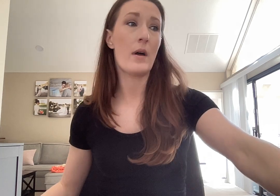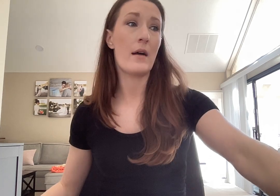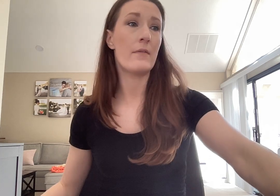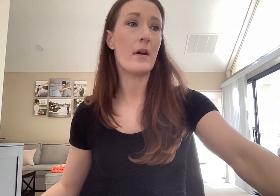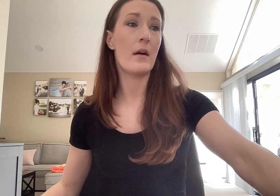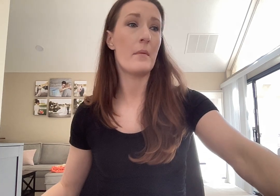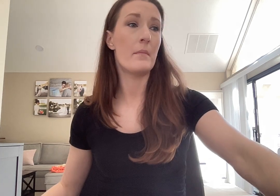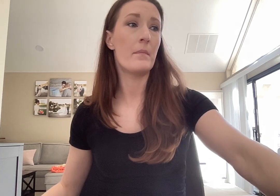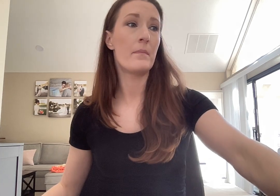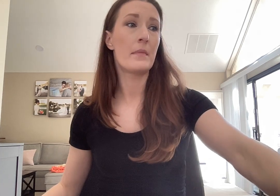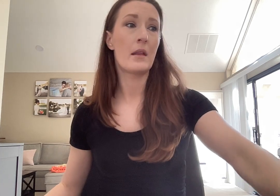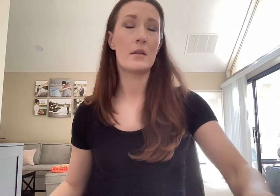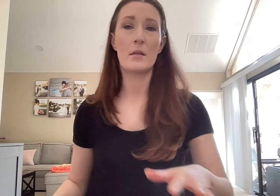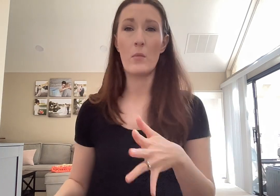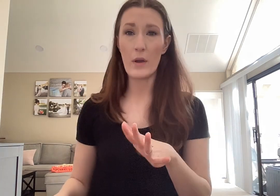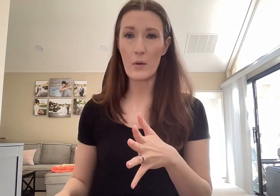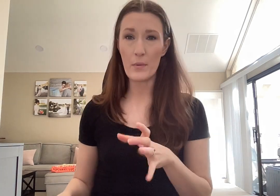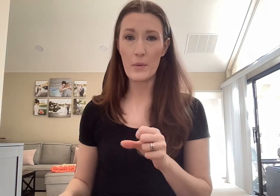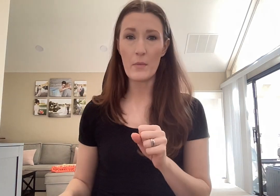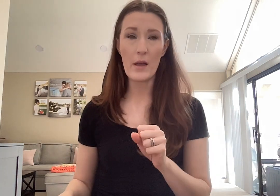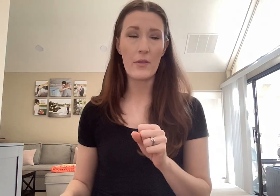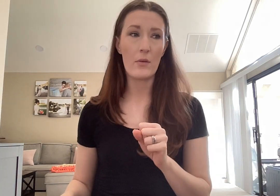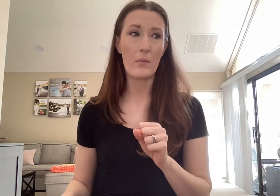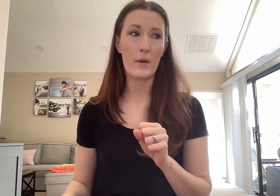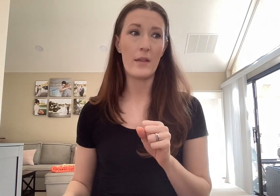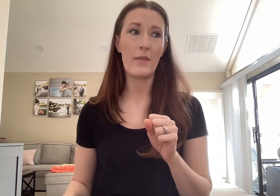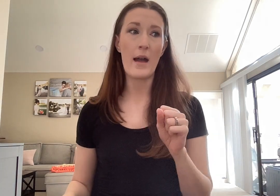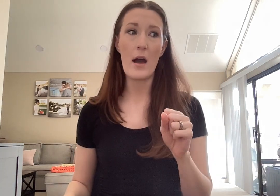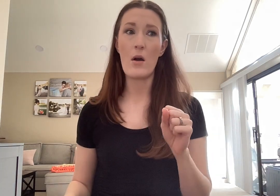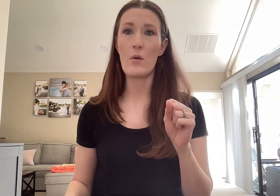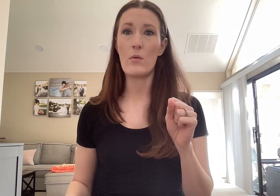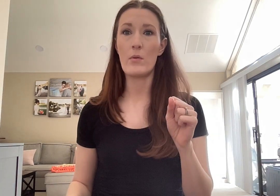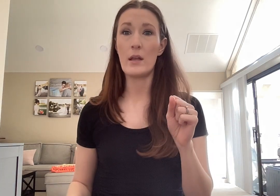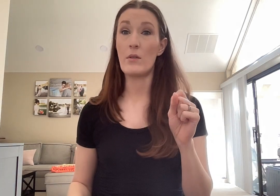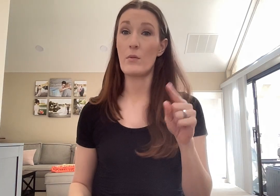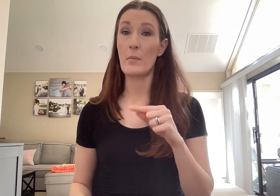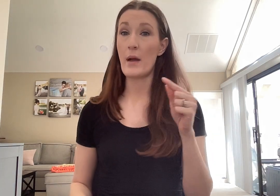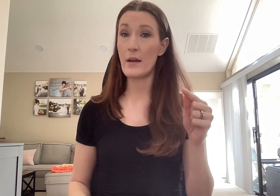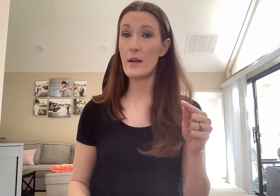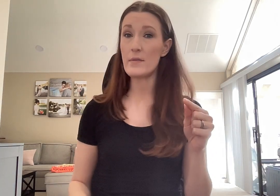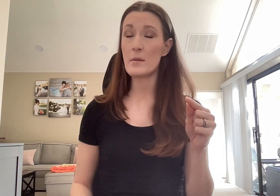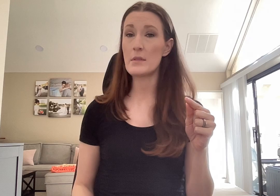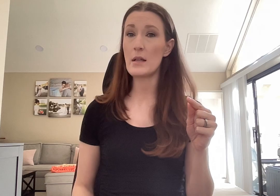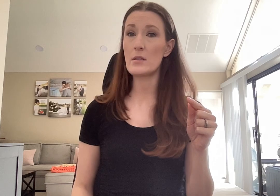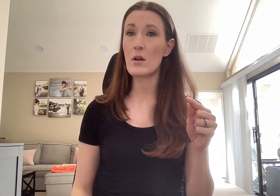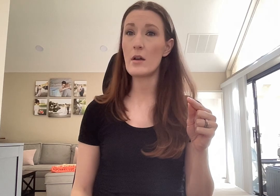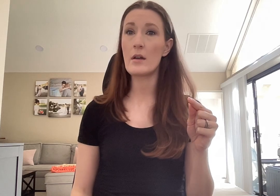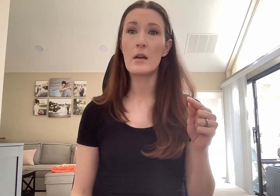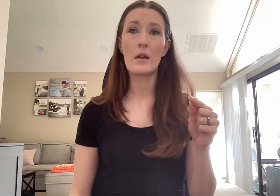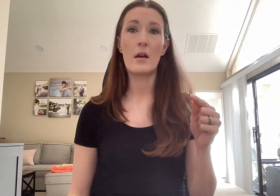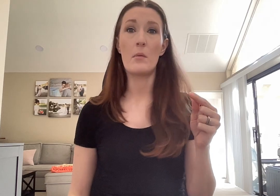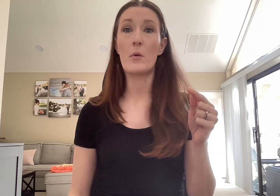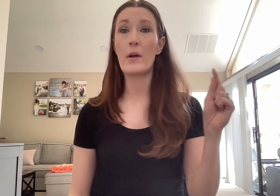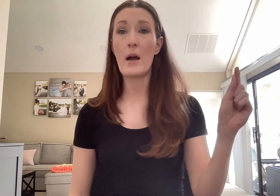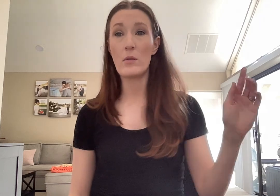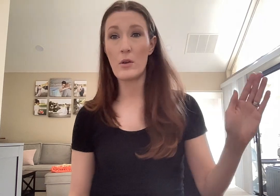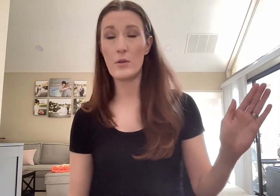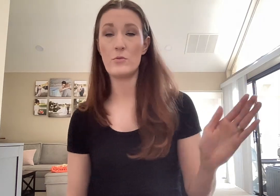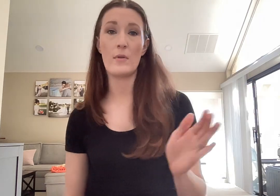have some wiggle room with how either repetitive some signs are, or how long you drag